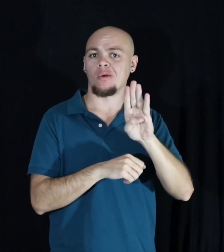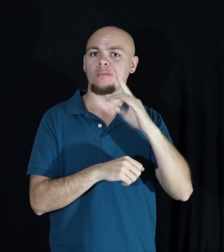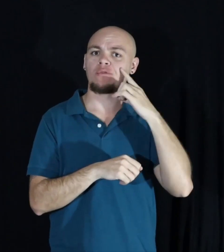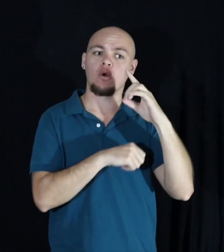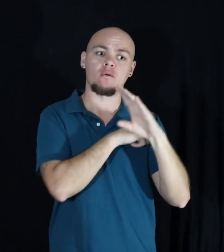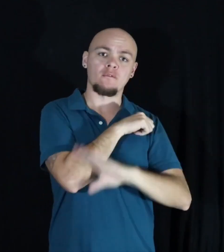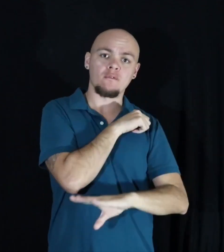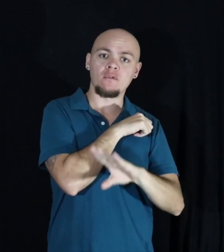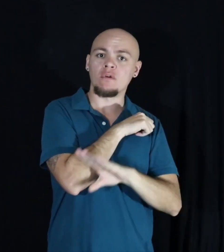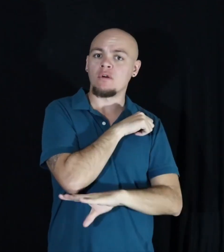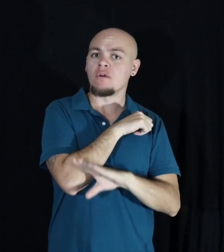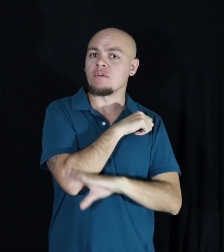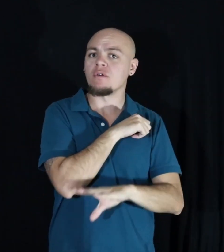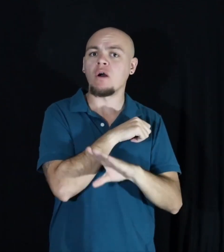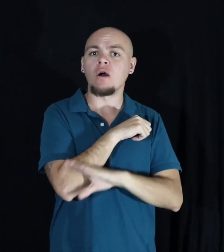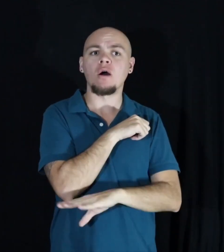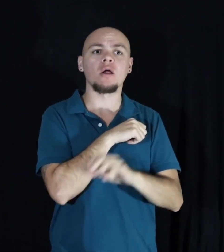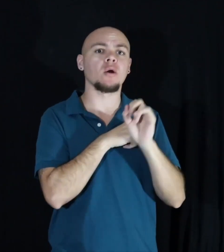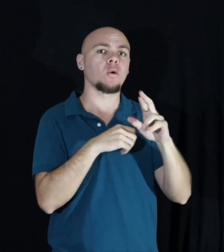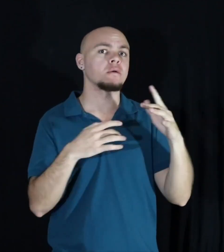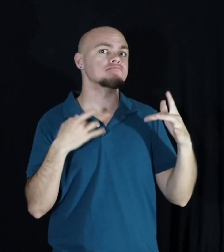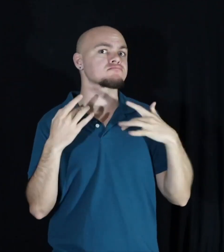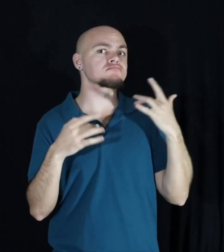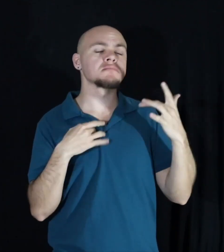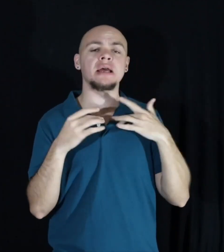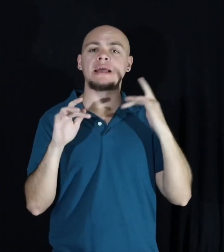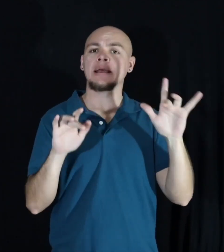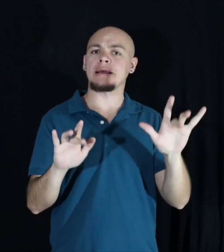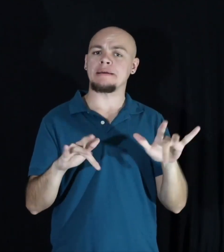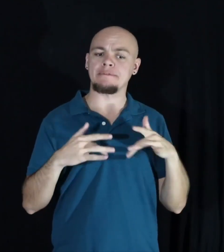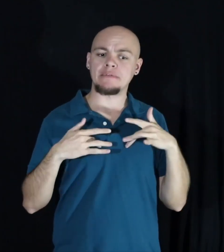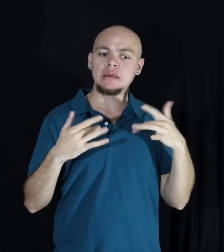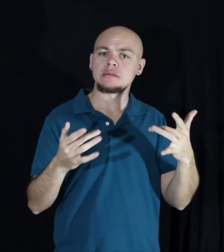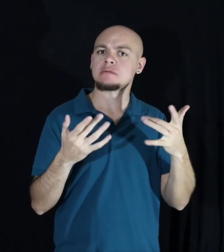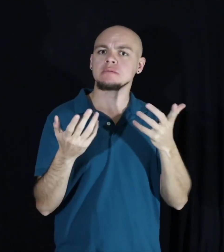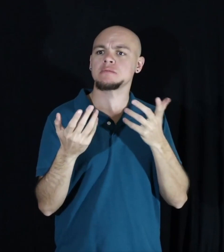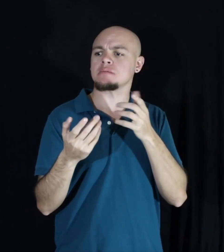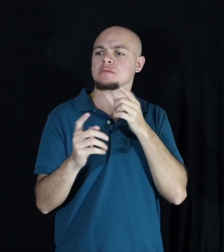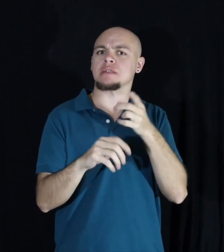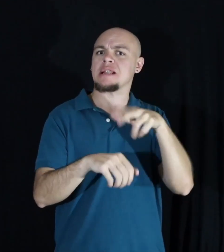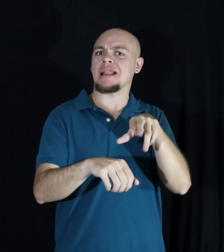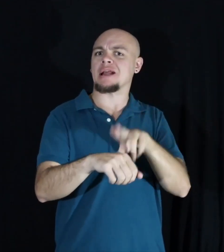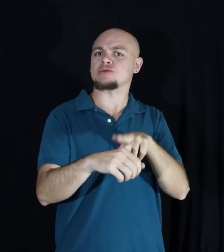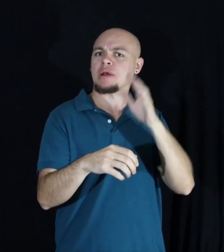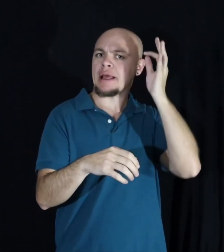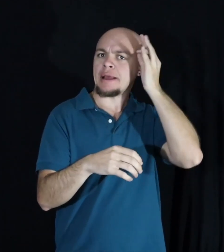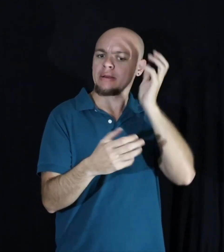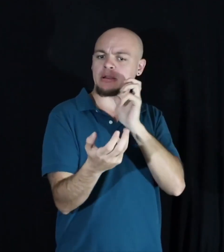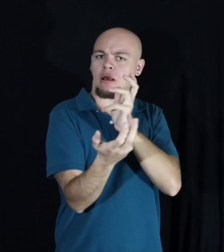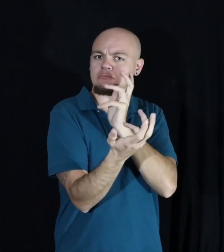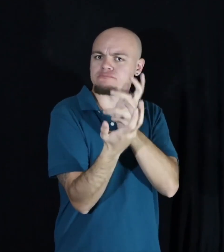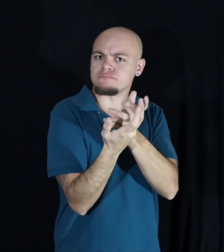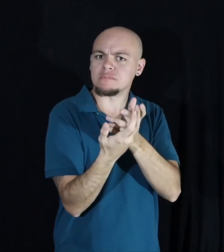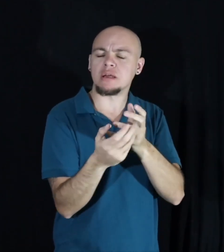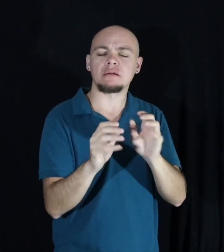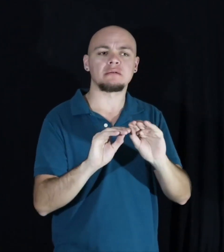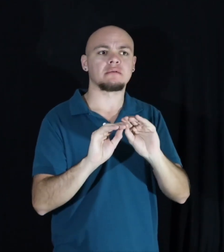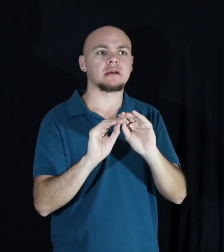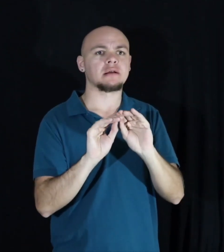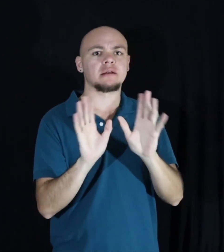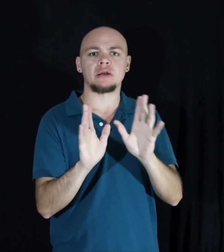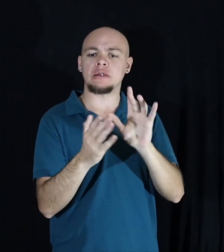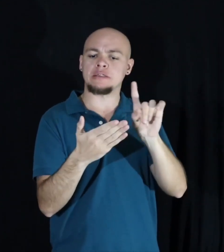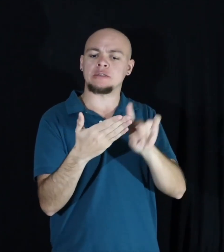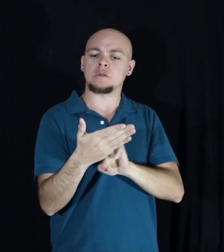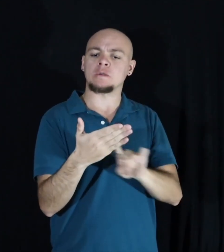such as weddings or birthdays, that we were told our natural hair just wasn't suitable for. Clearly, it's been demonstrated the extent to which